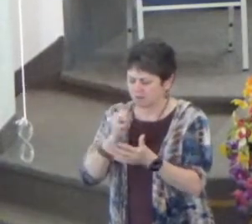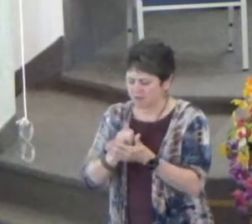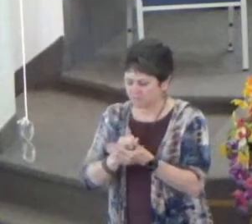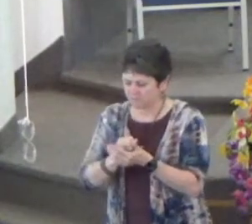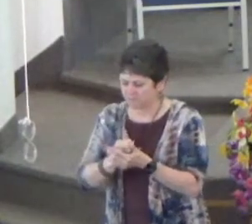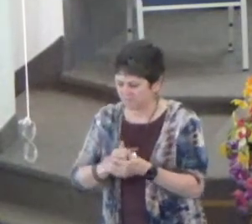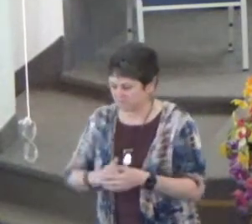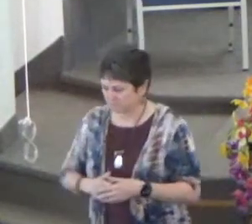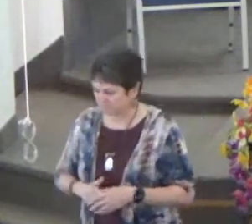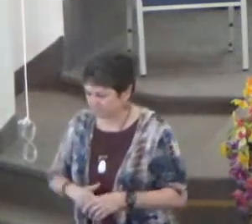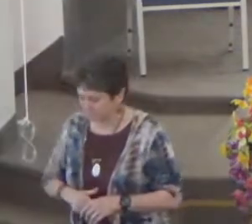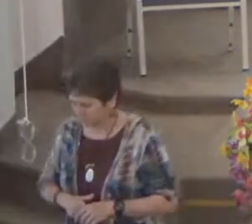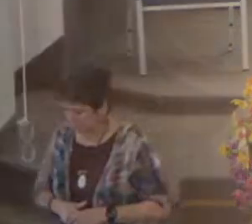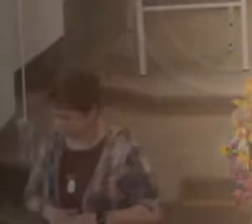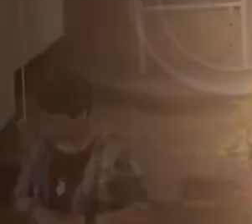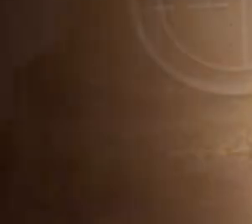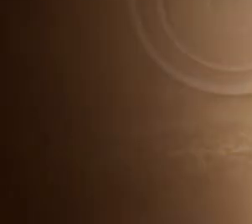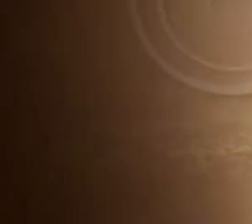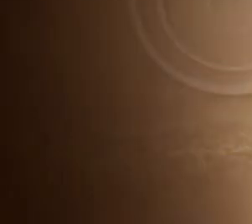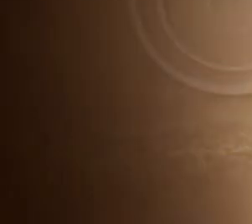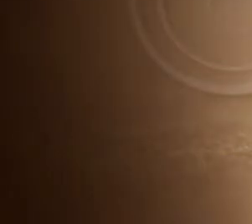amen.